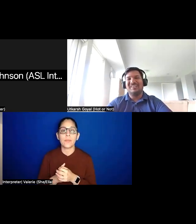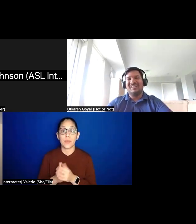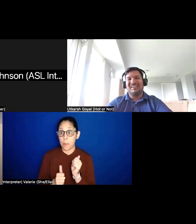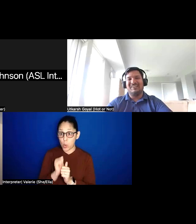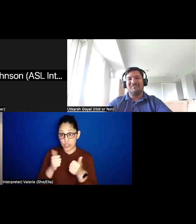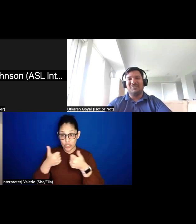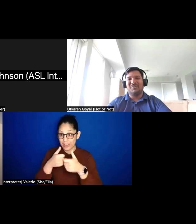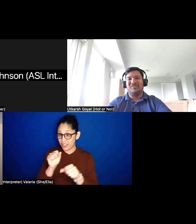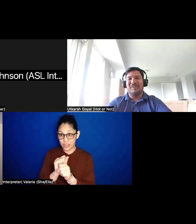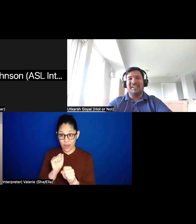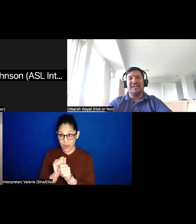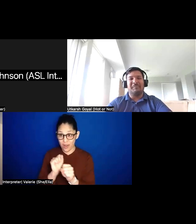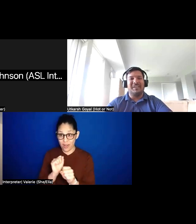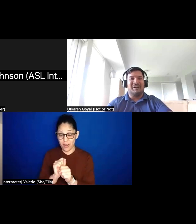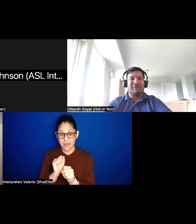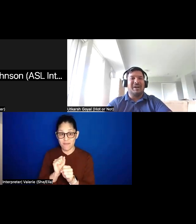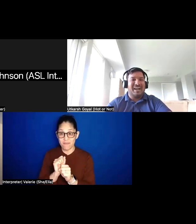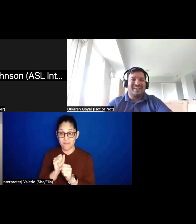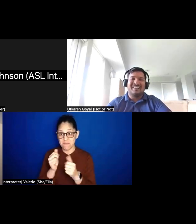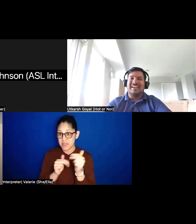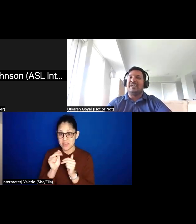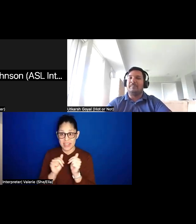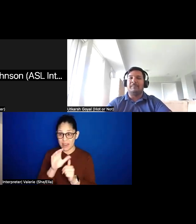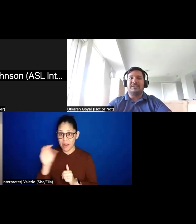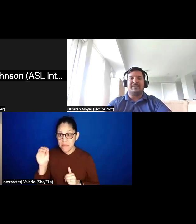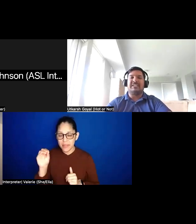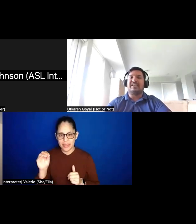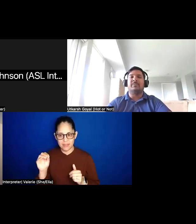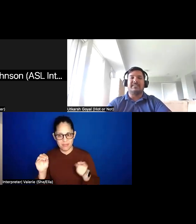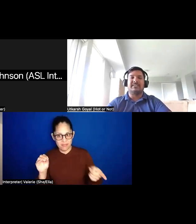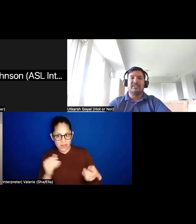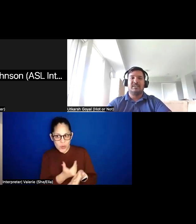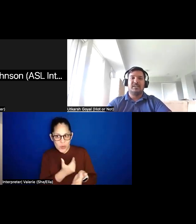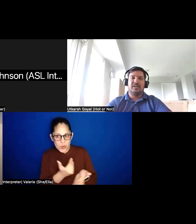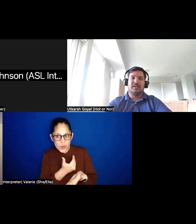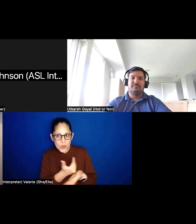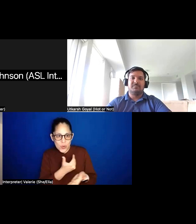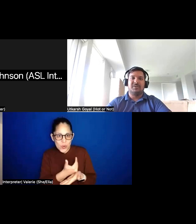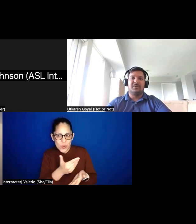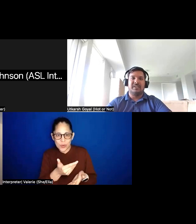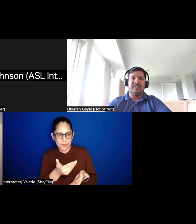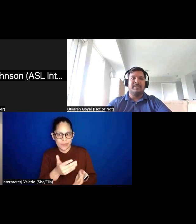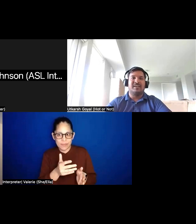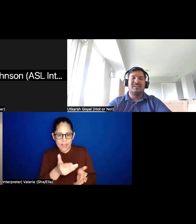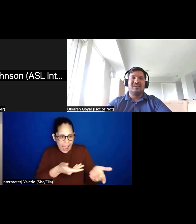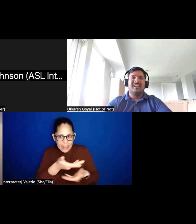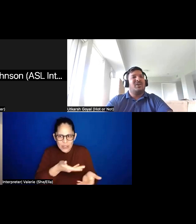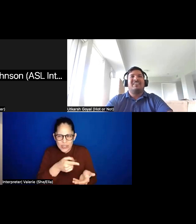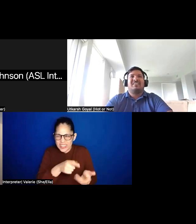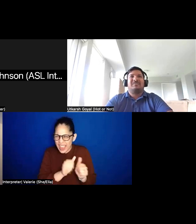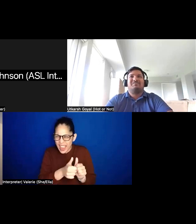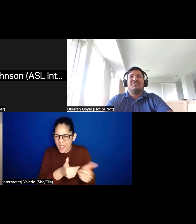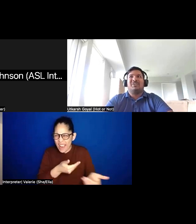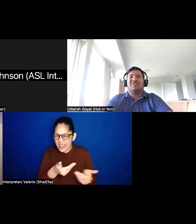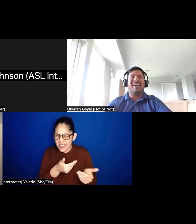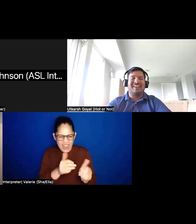job, of building a company. How do you hire the right people, especially the key ones, in the team? And it's